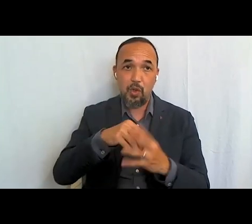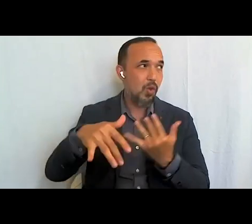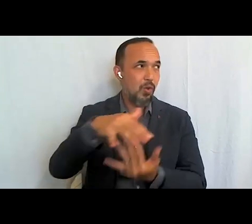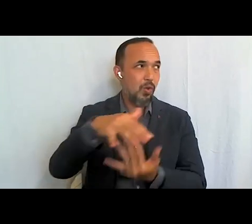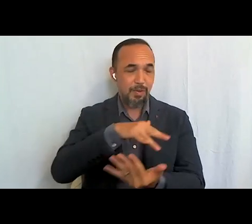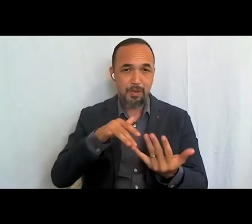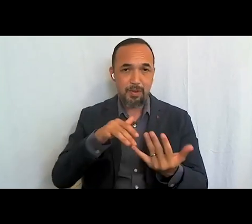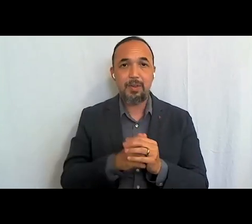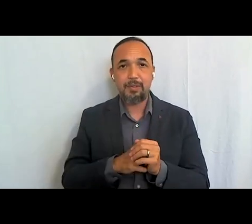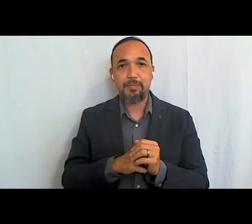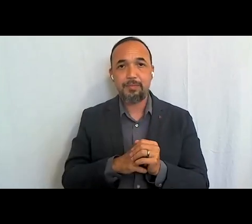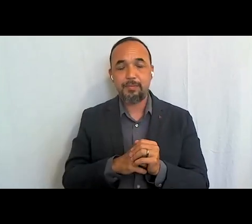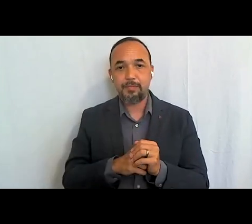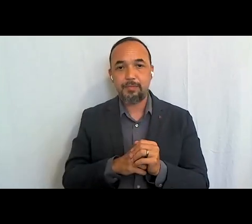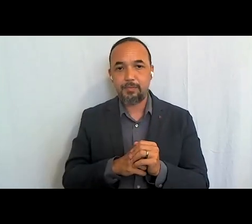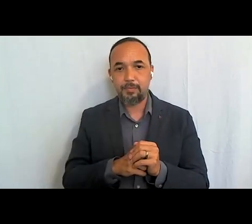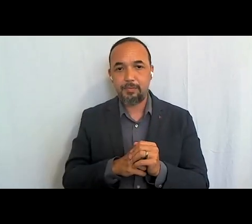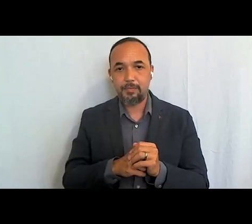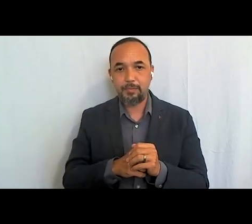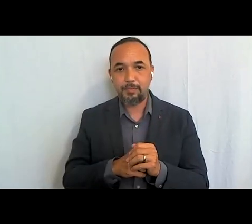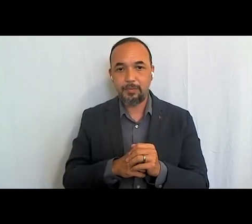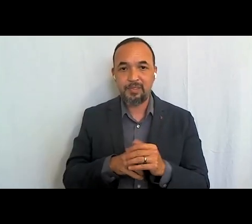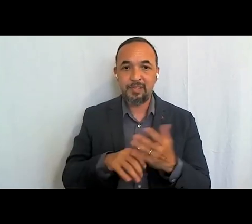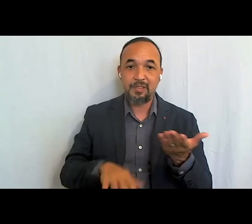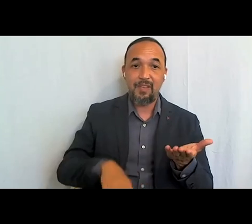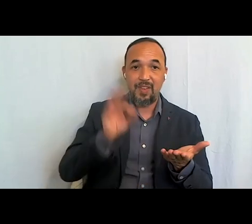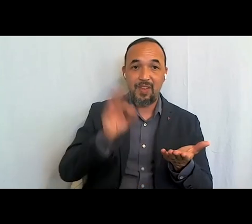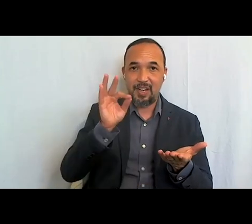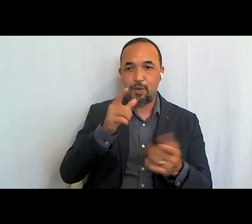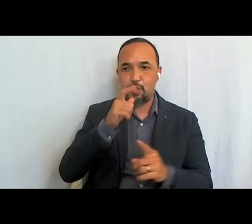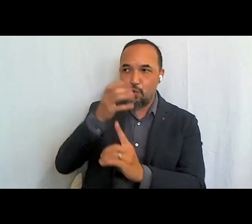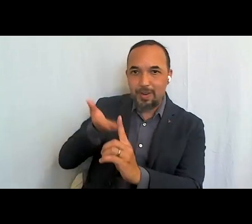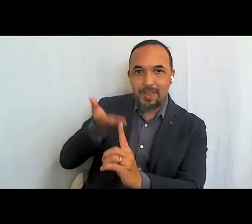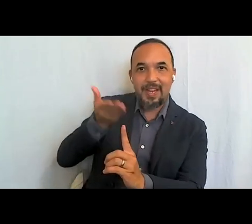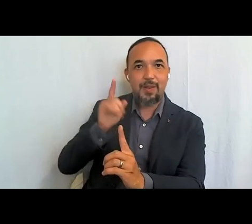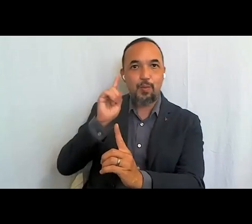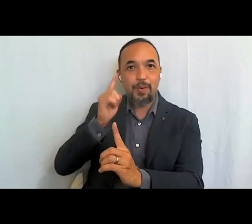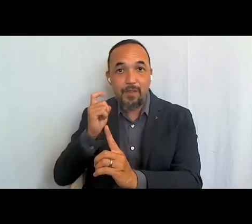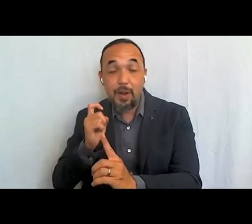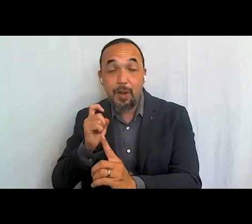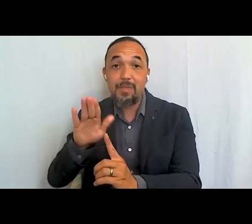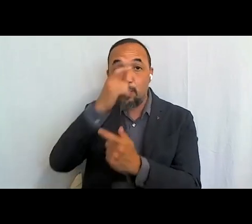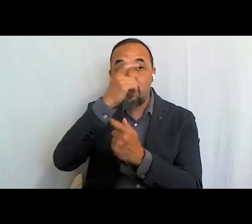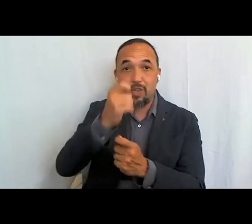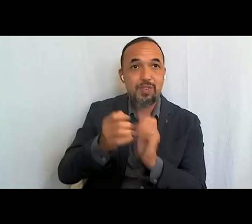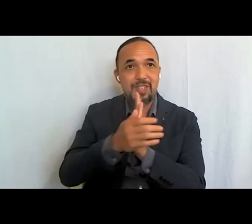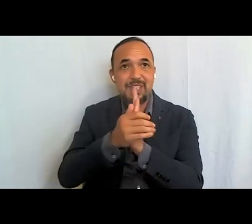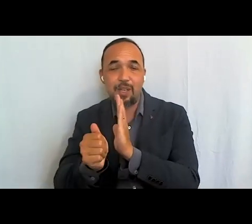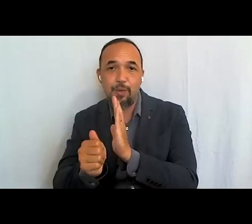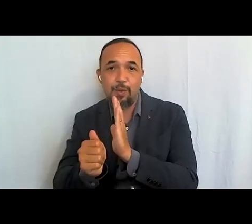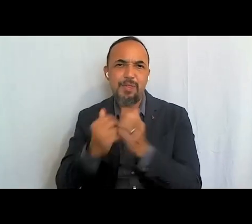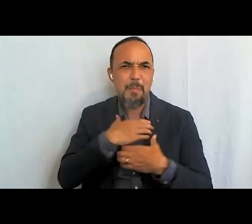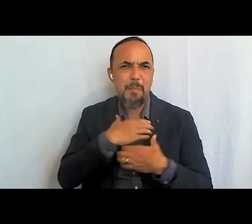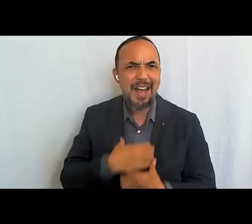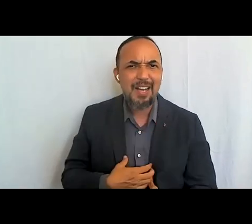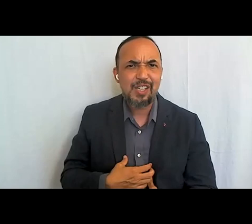You know, find out who they are, where they're from, what are their interests, what are their skills, what do they love doing? Chat in the